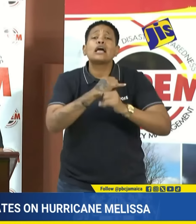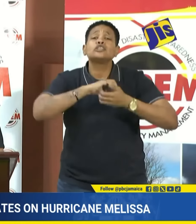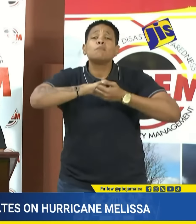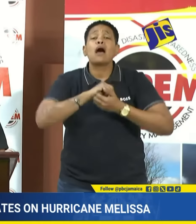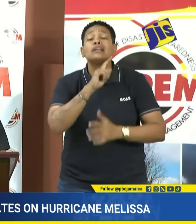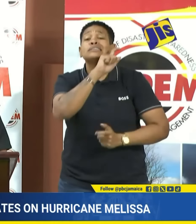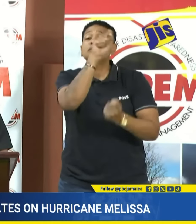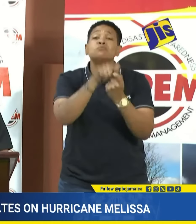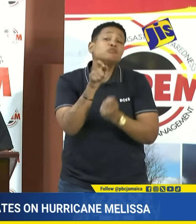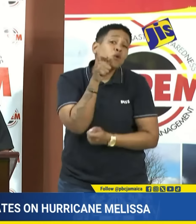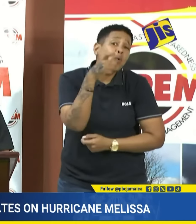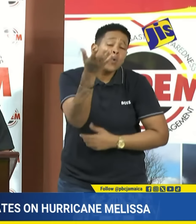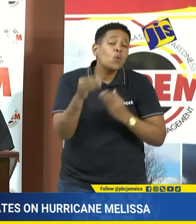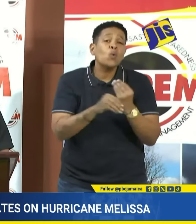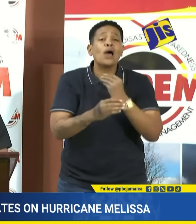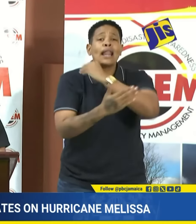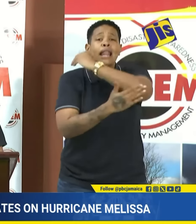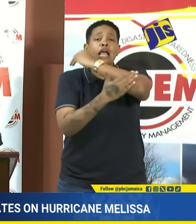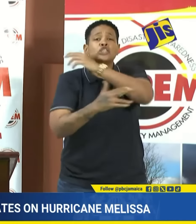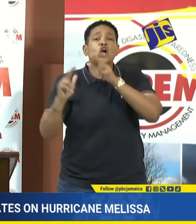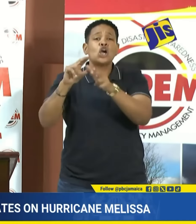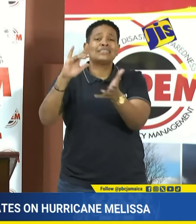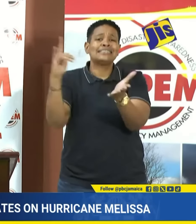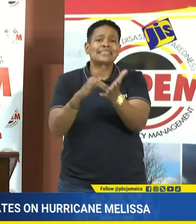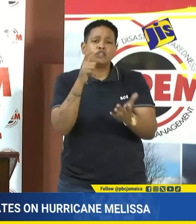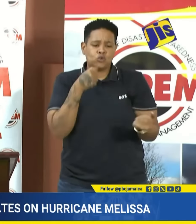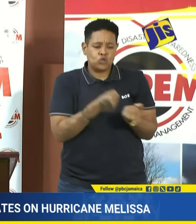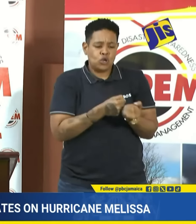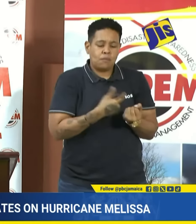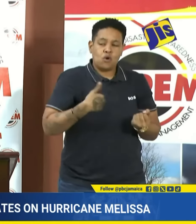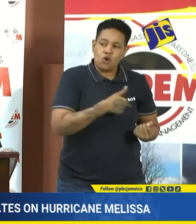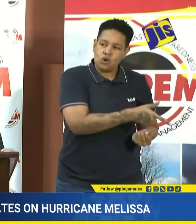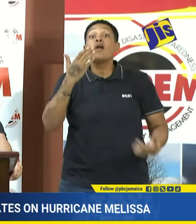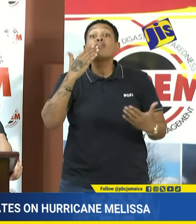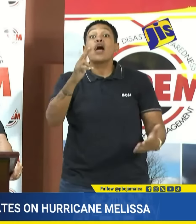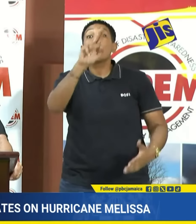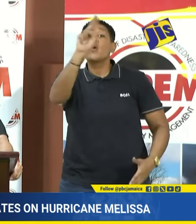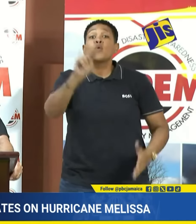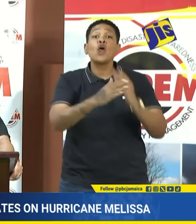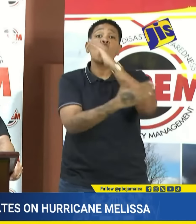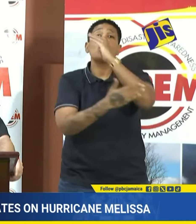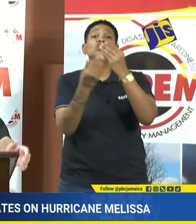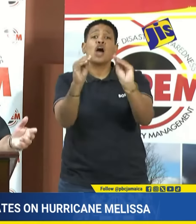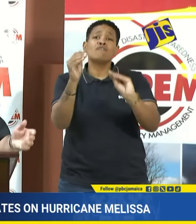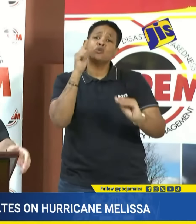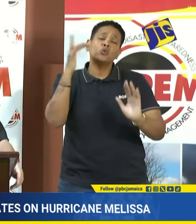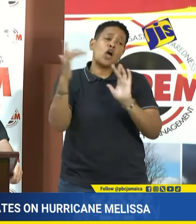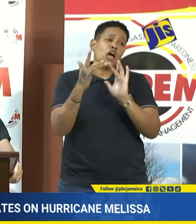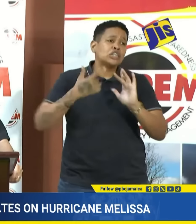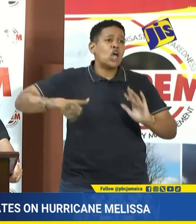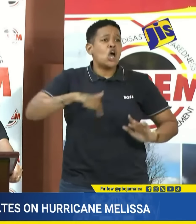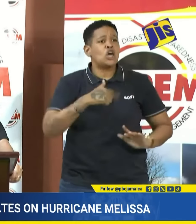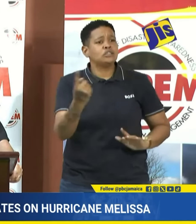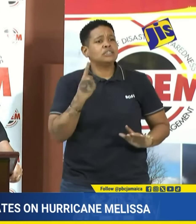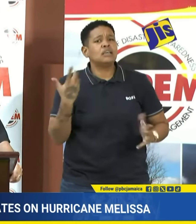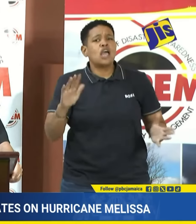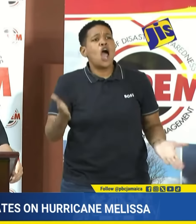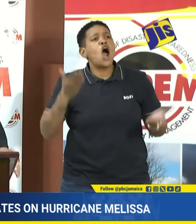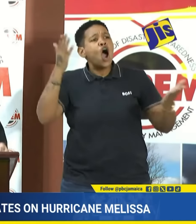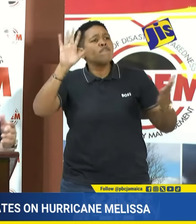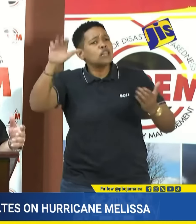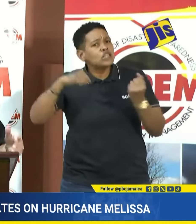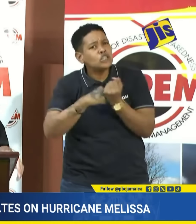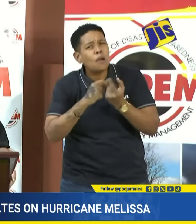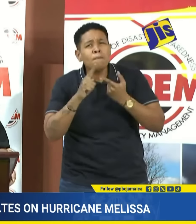partners, in particular the National Hurricane Center that does support us, significant country office that has reached out to us and offered